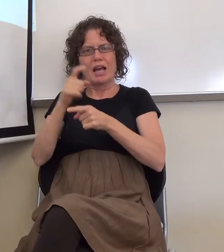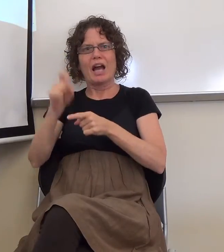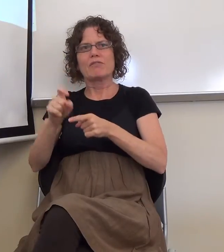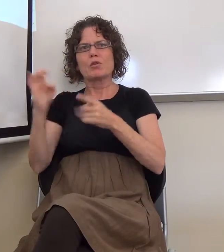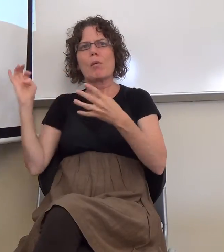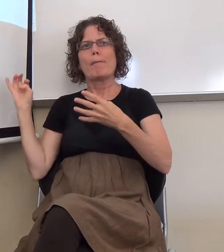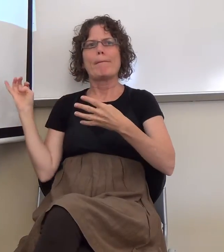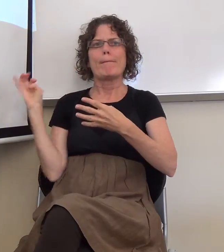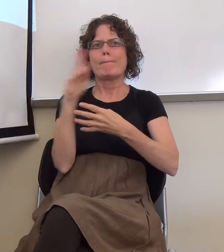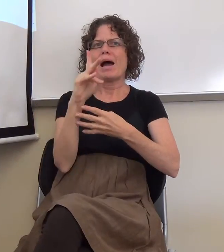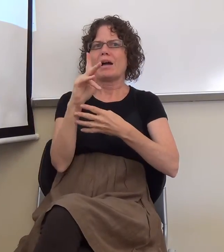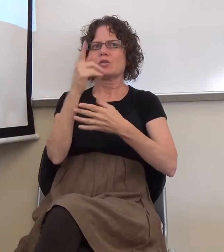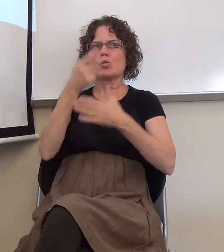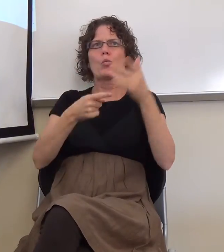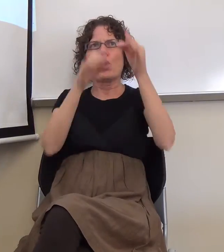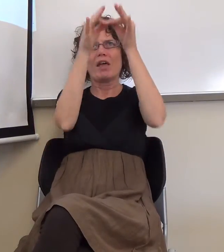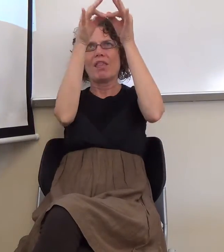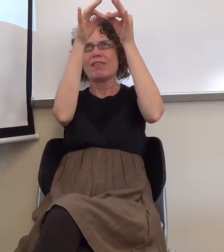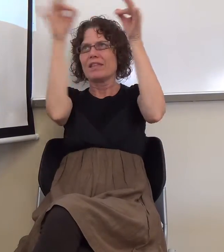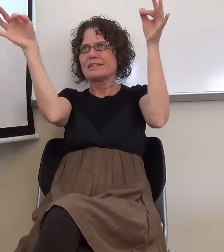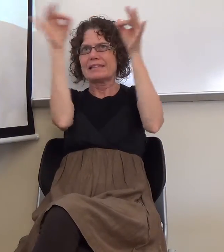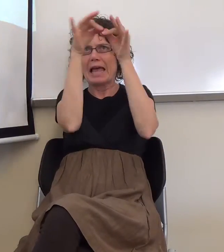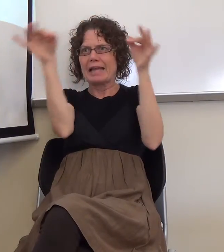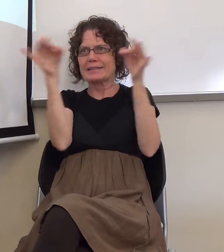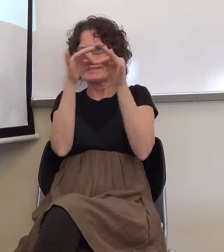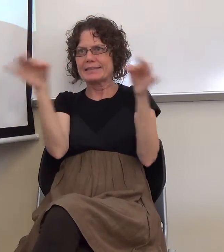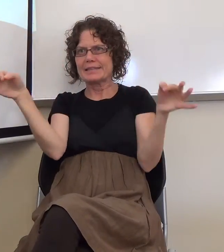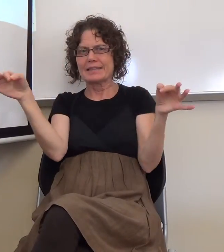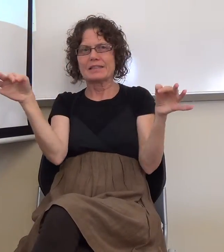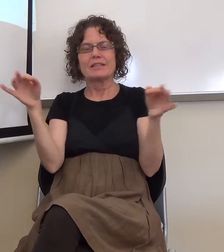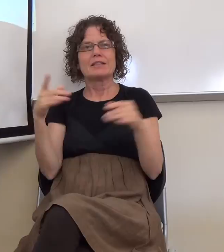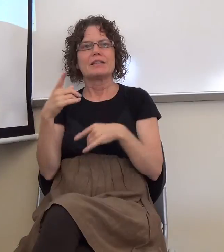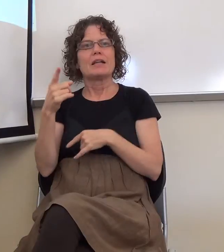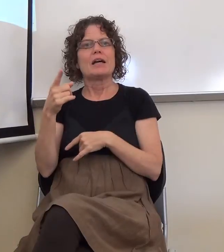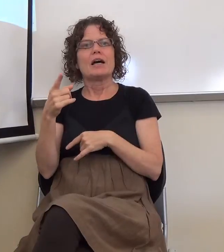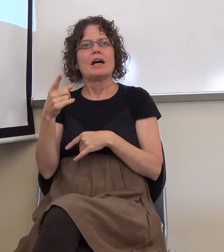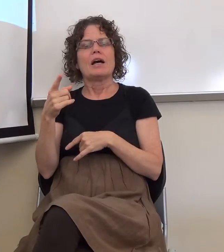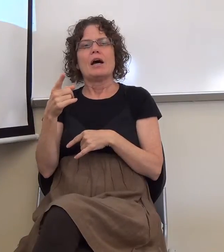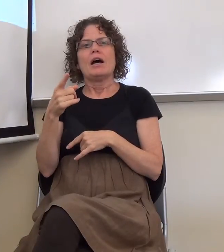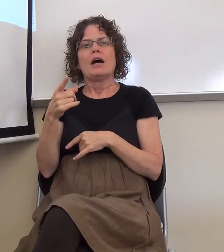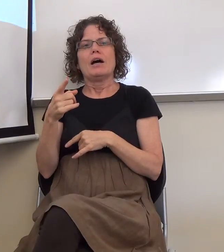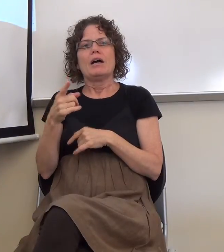says. Okay, so this gets into being able to